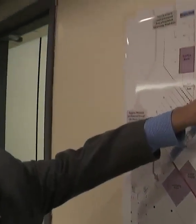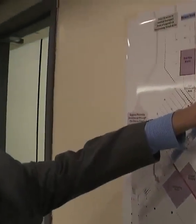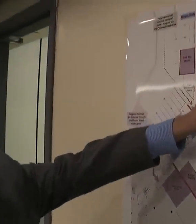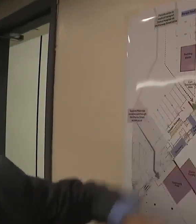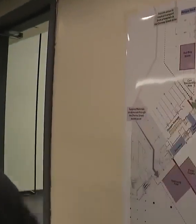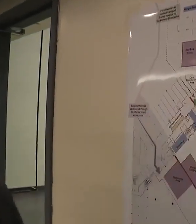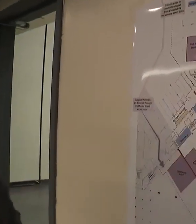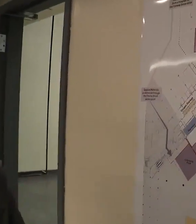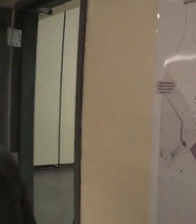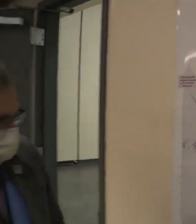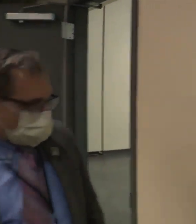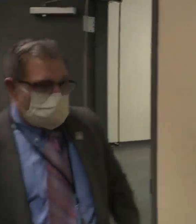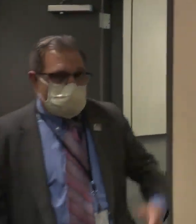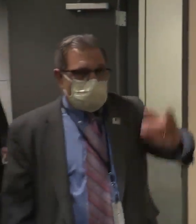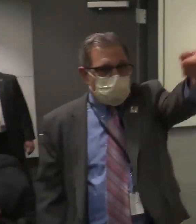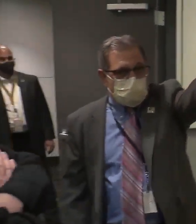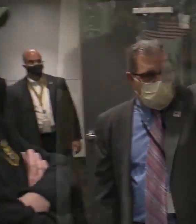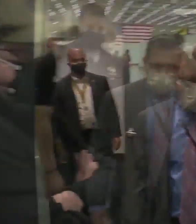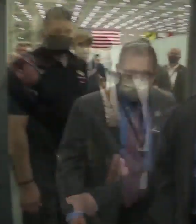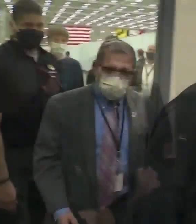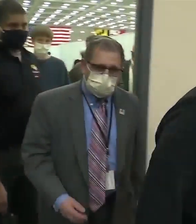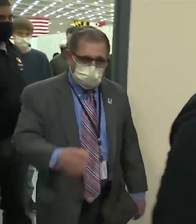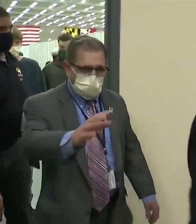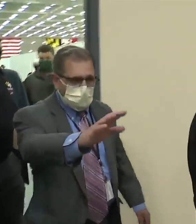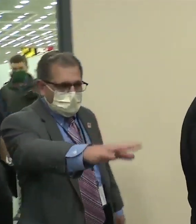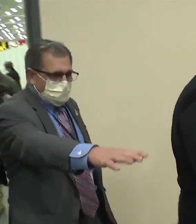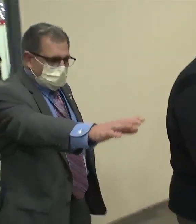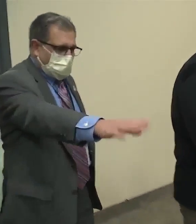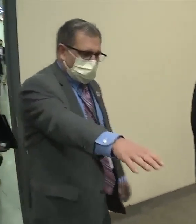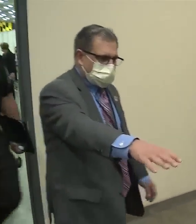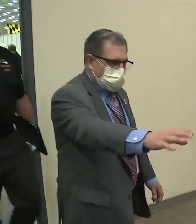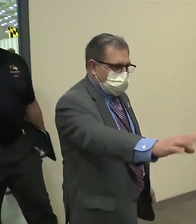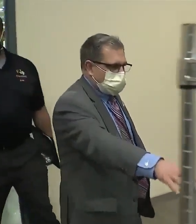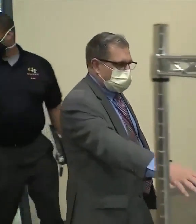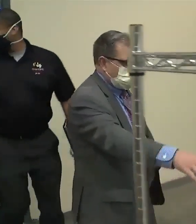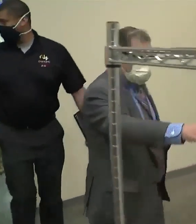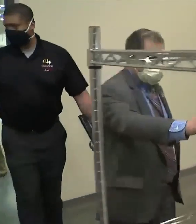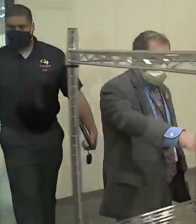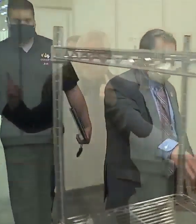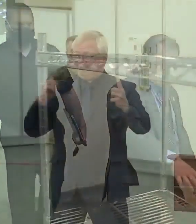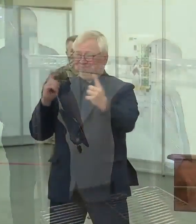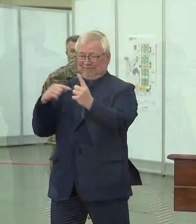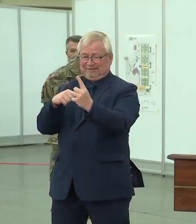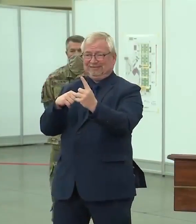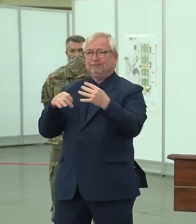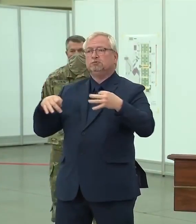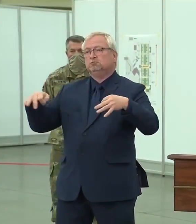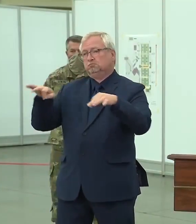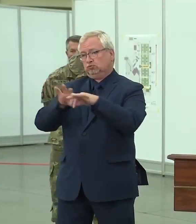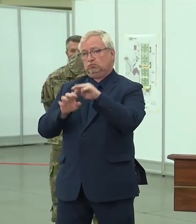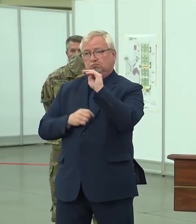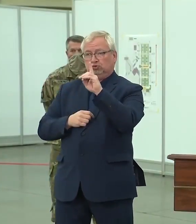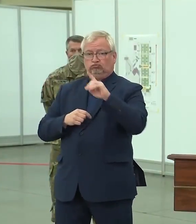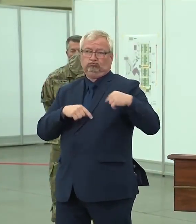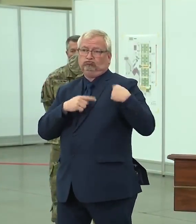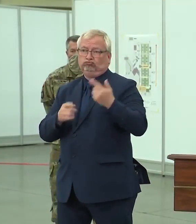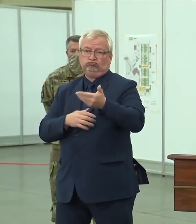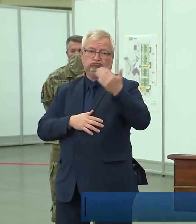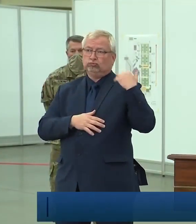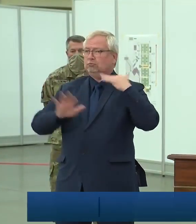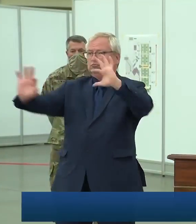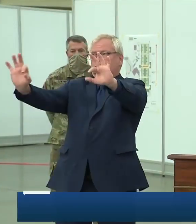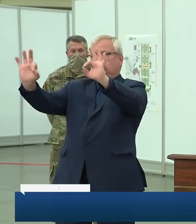the biggest impact on keeping the state's COVID-19 cases from overloading its healthcare system. One model that the White House